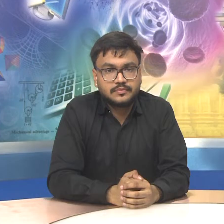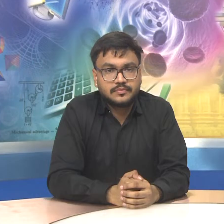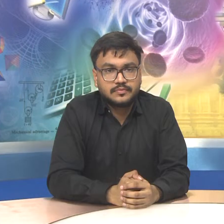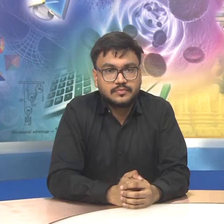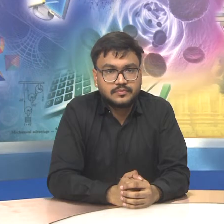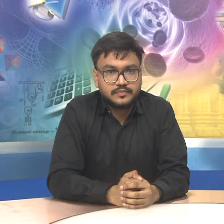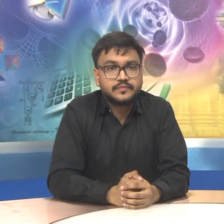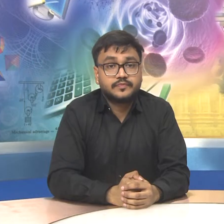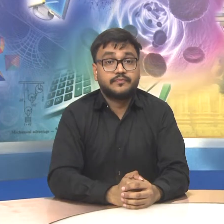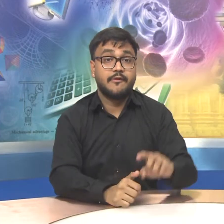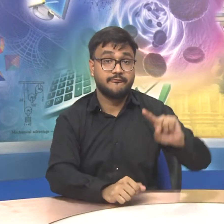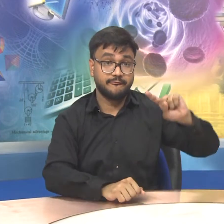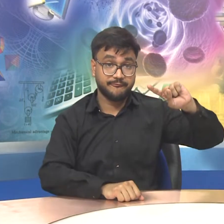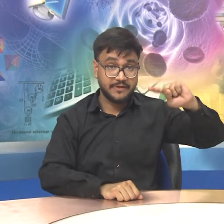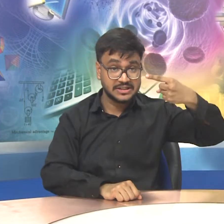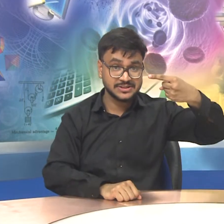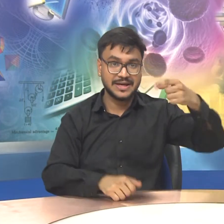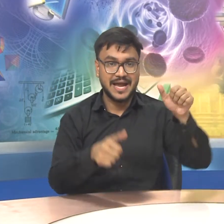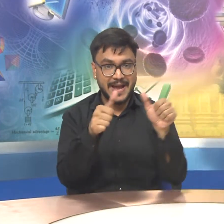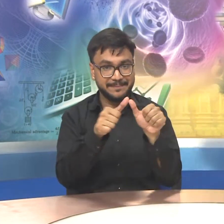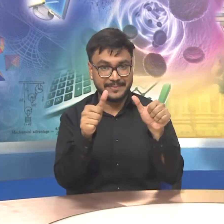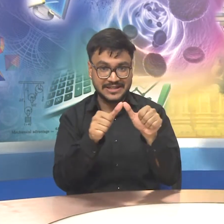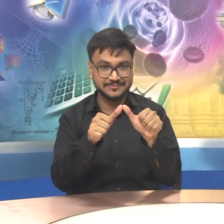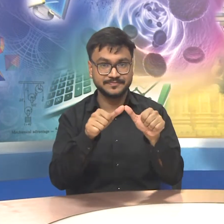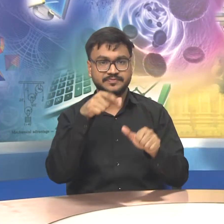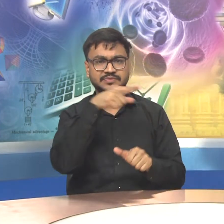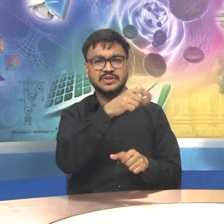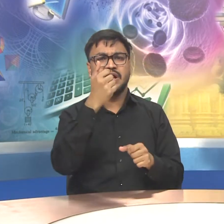below, which is first is